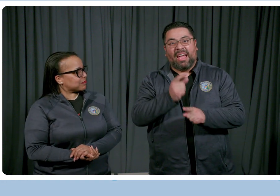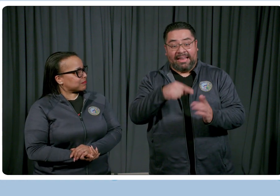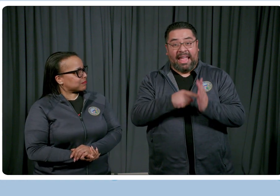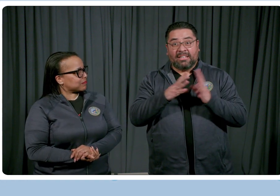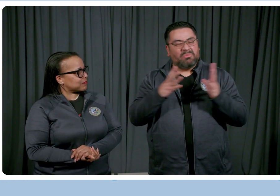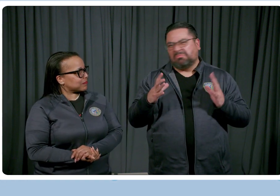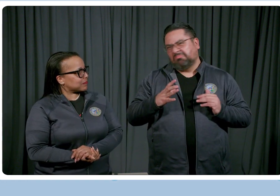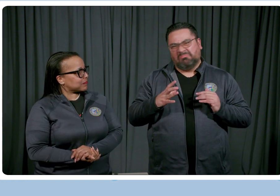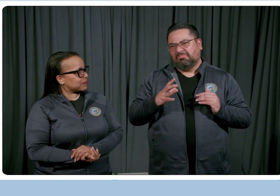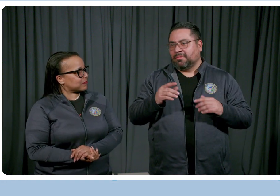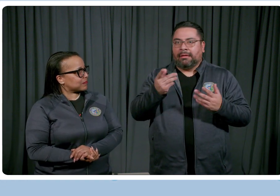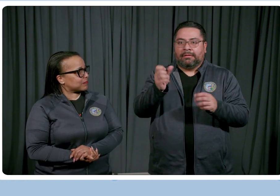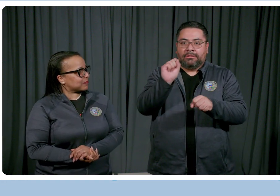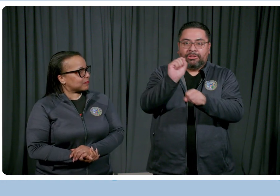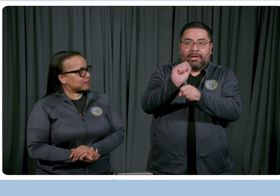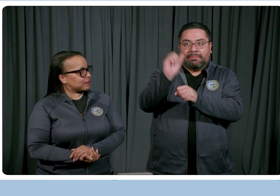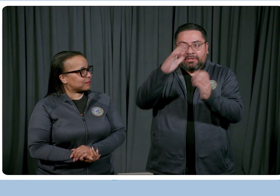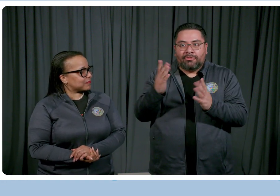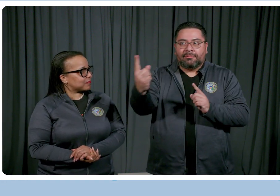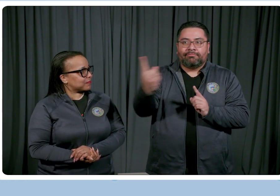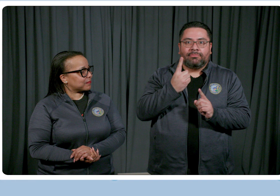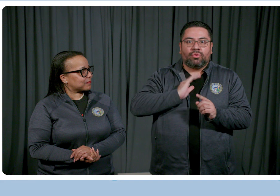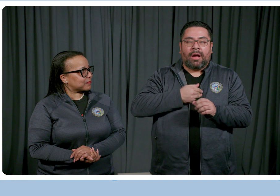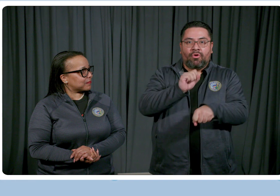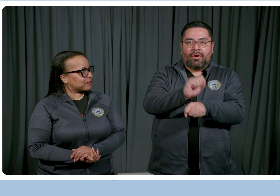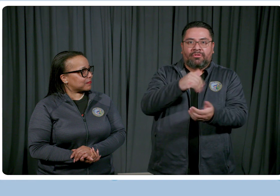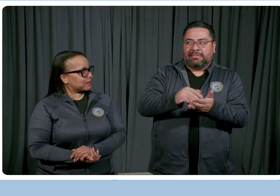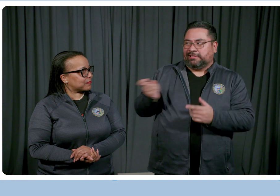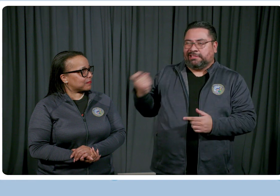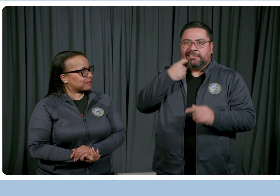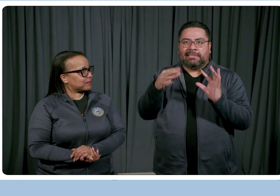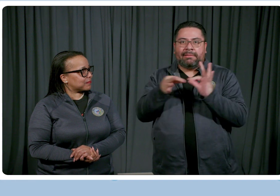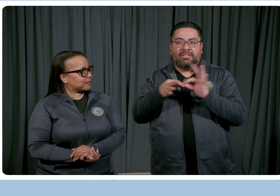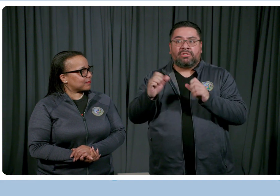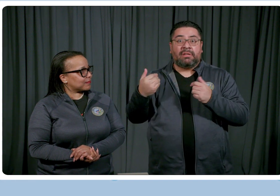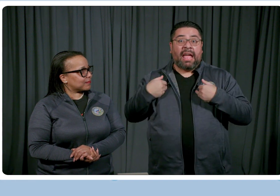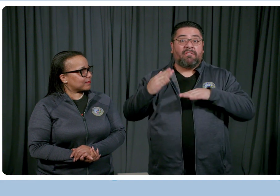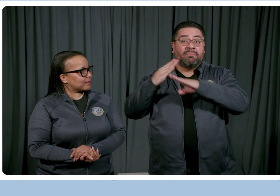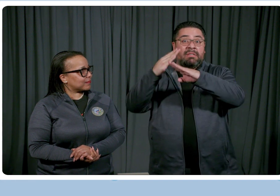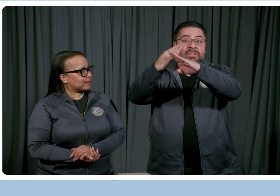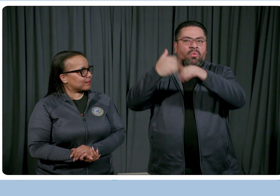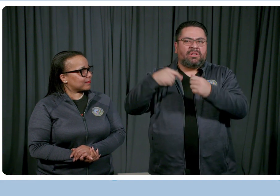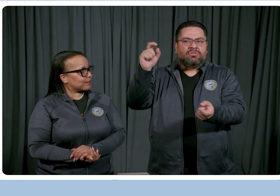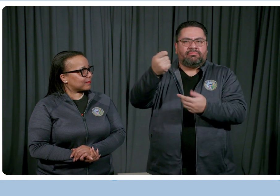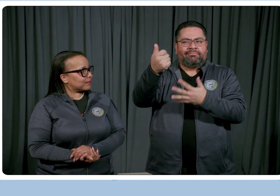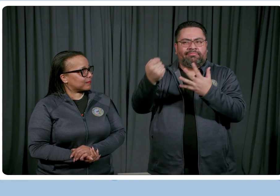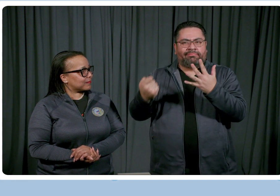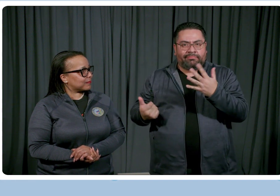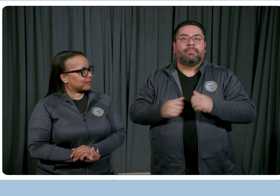ask too much from our job seekers who come to the Career Center. Well, like Lauren said, want to reduce barriers to our